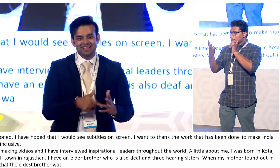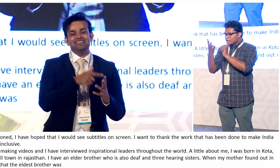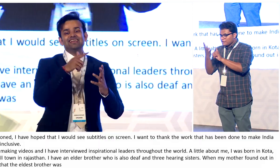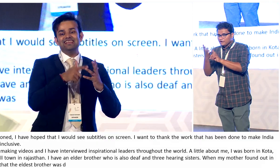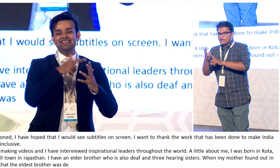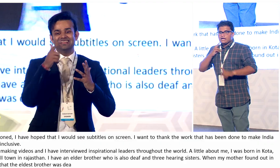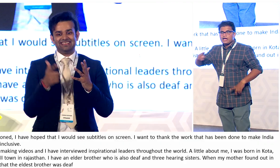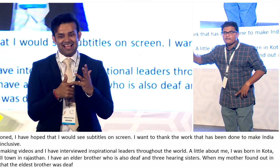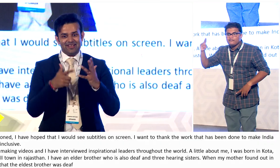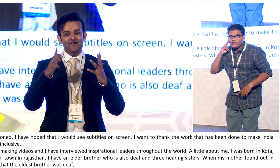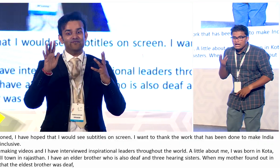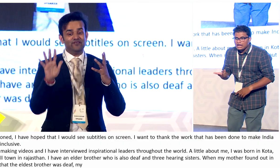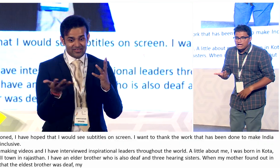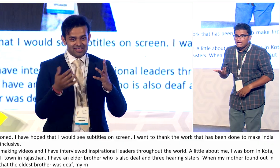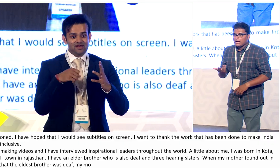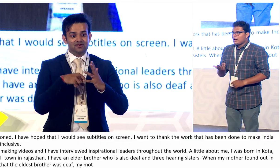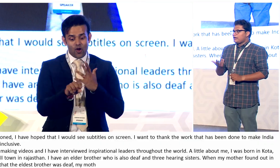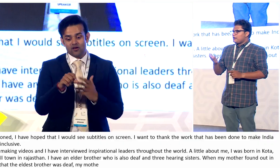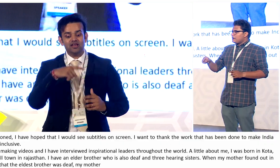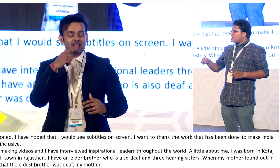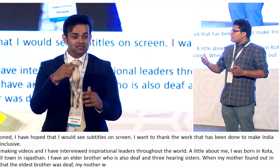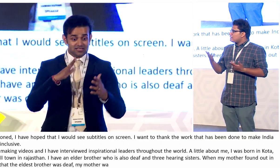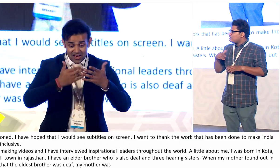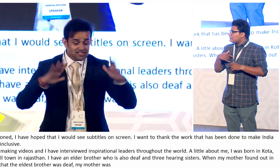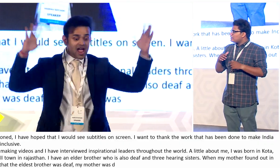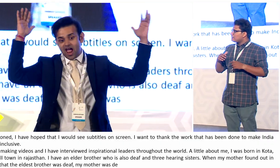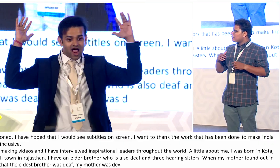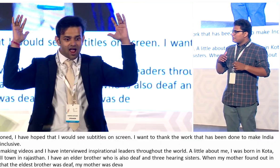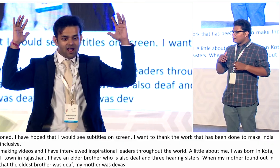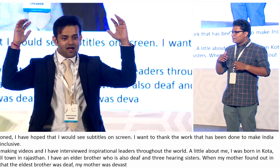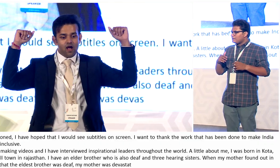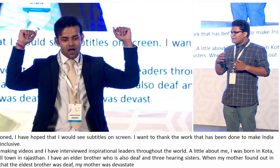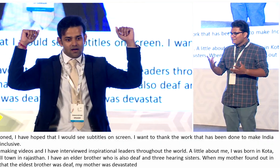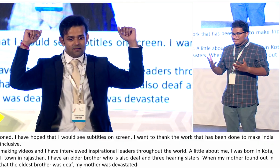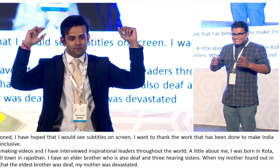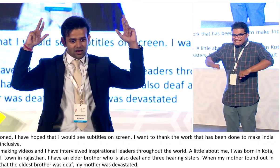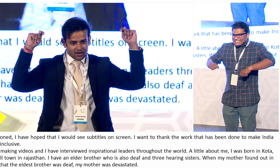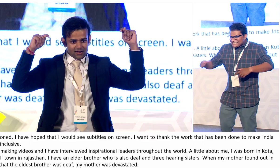deaf, or excuse me, was a daughter, and so they were like, darn. Then fifth, yay,